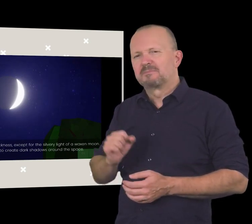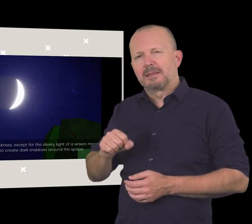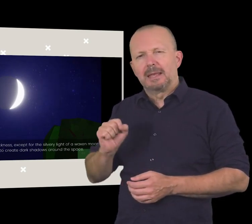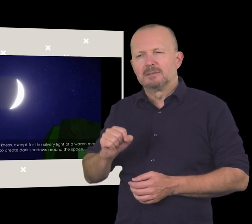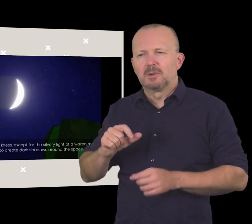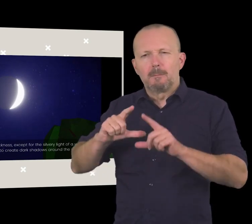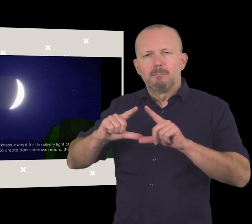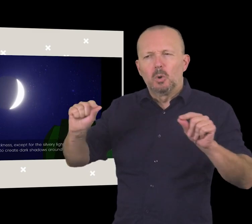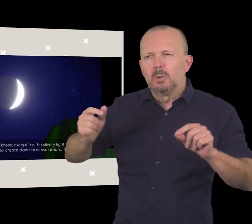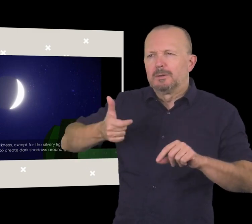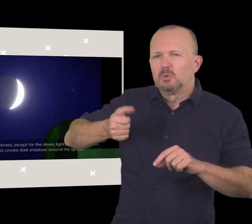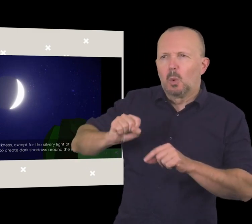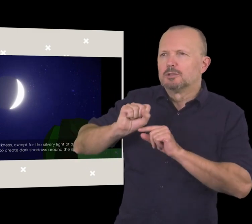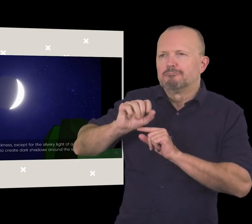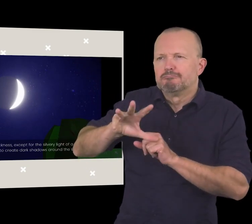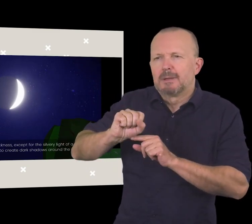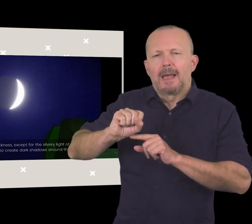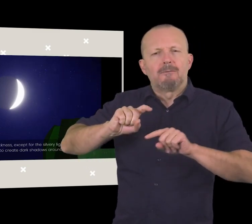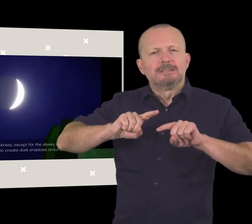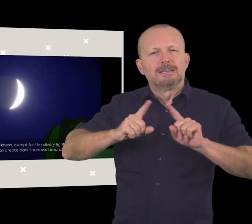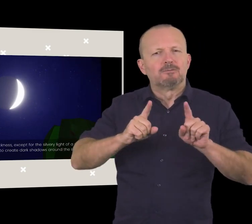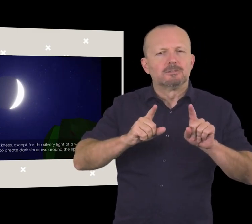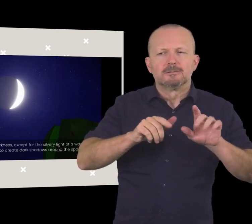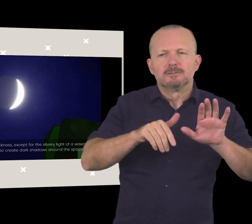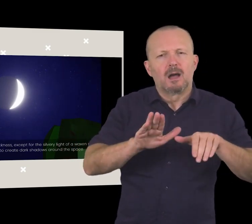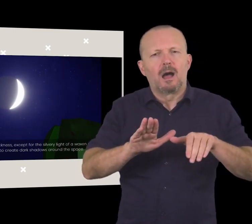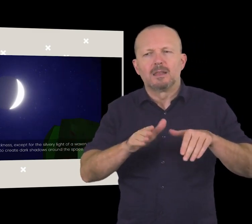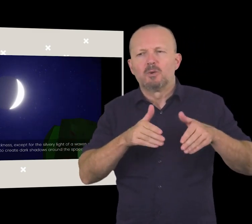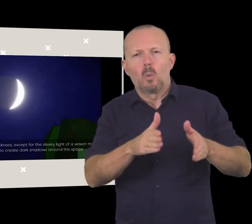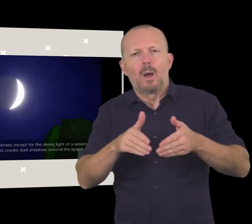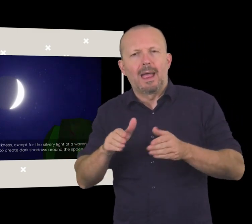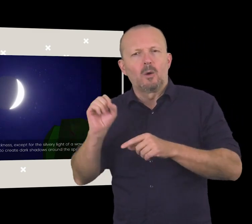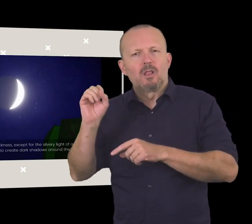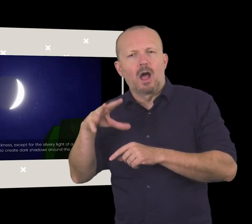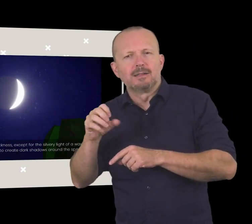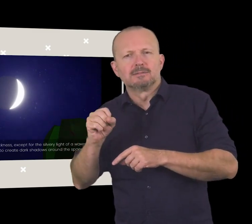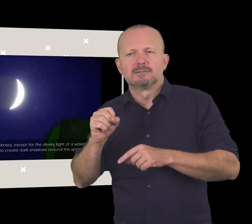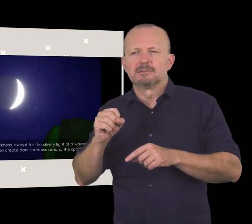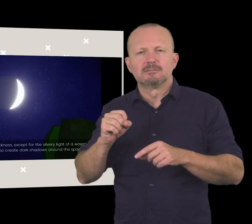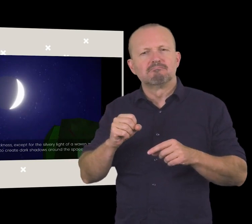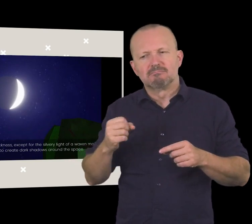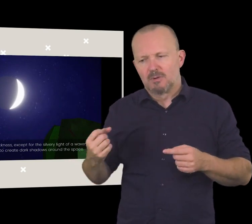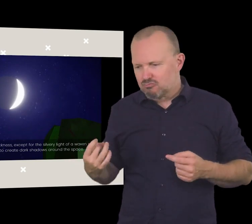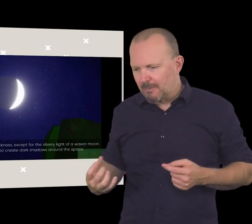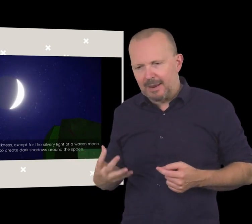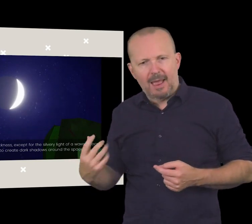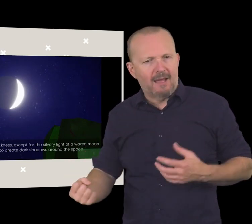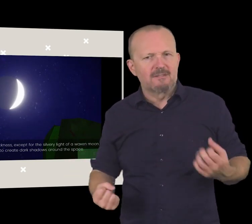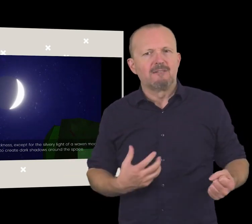Yeah, using lights, having different kinds of lights that we can use and explore. It's